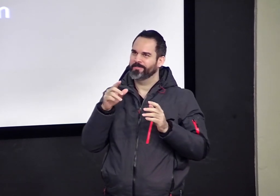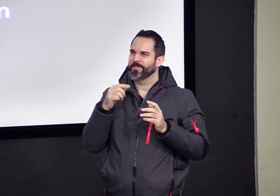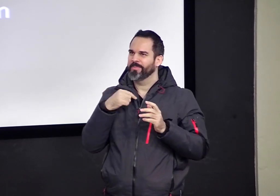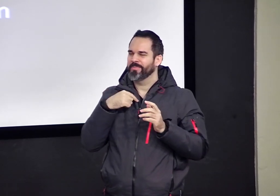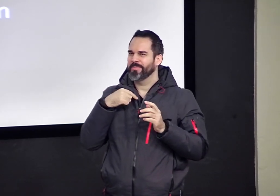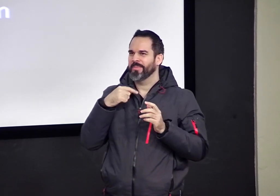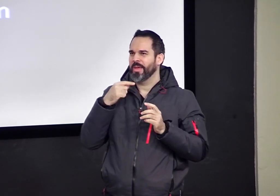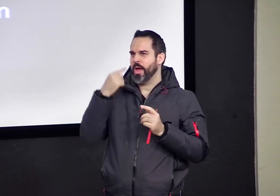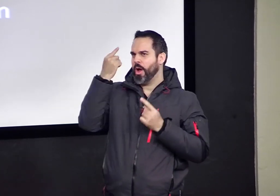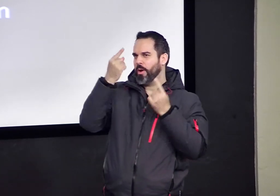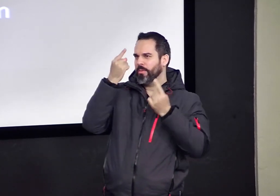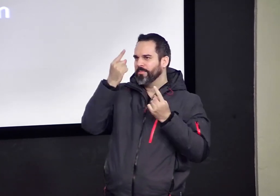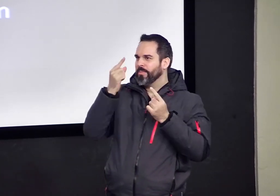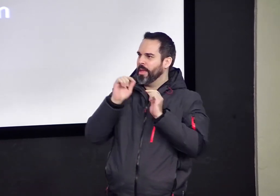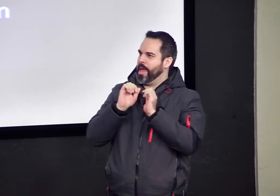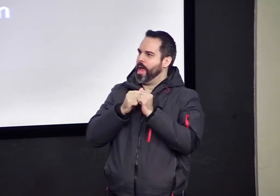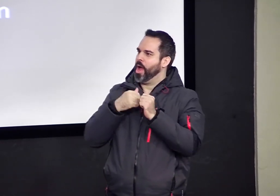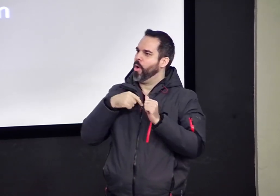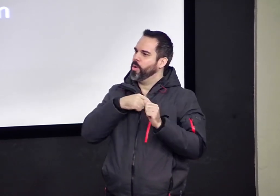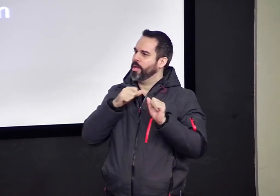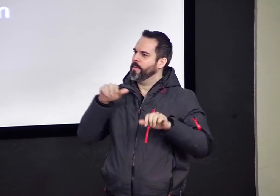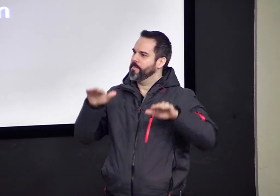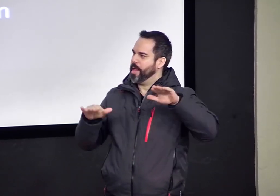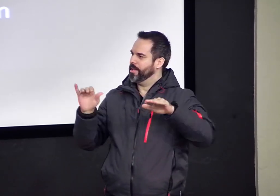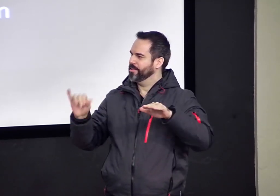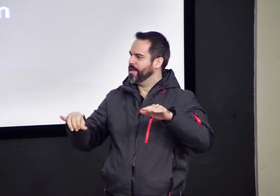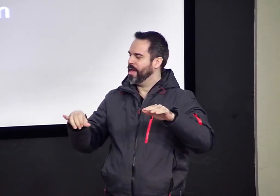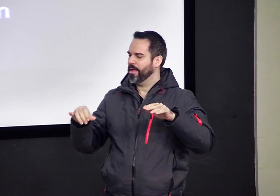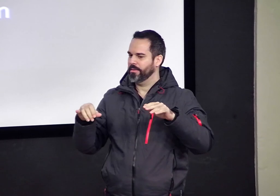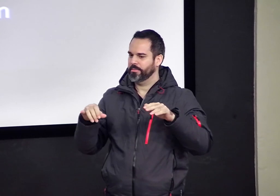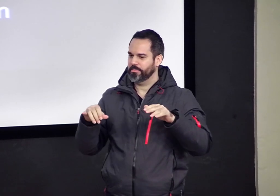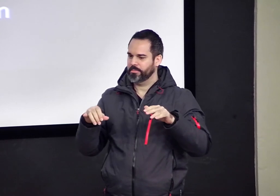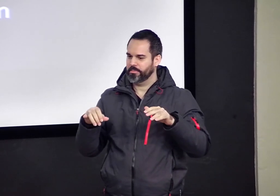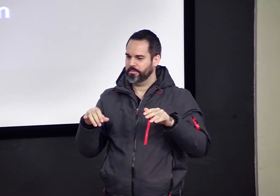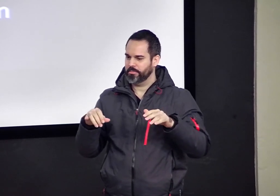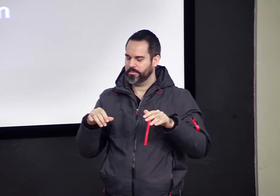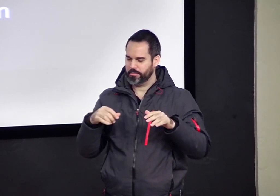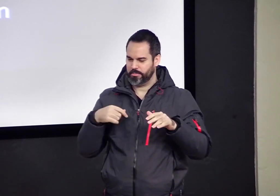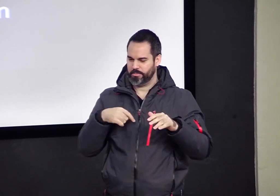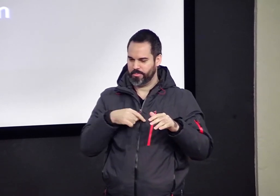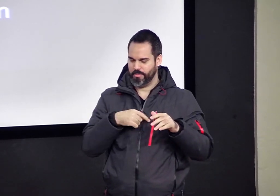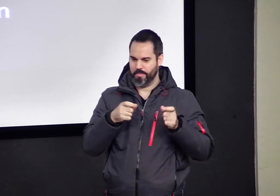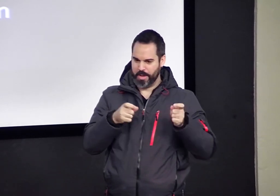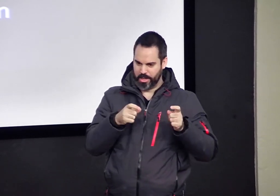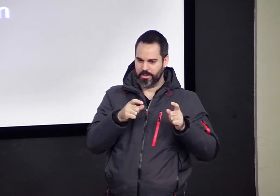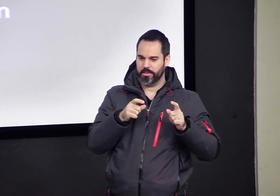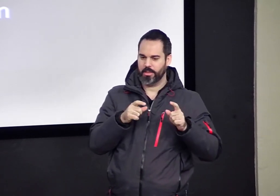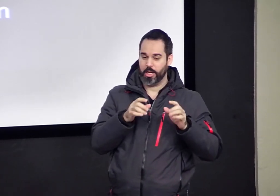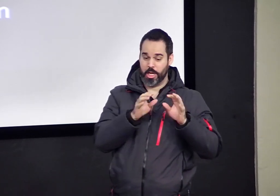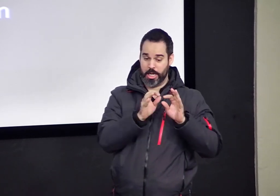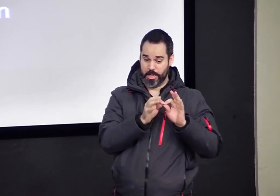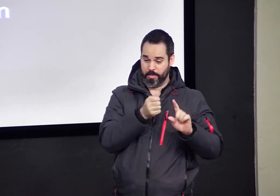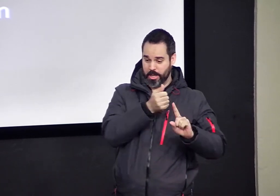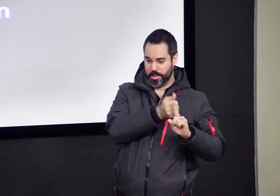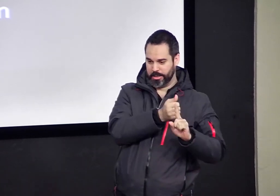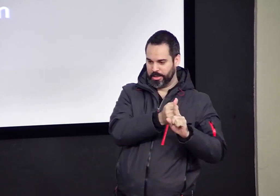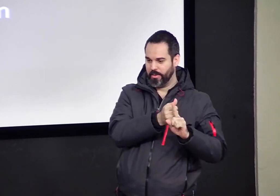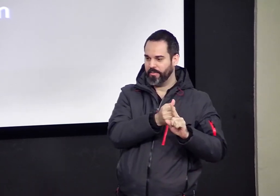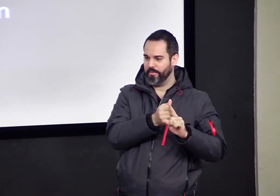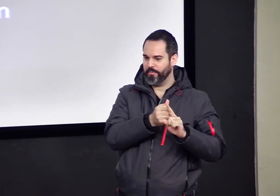necessarily qualified or satisfactory in the work. You know, how can we balance those two perspectives, managing both